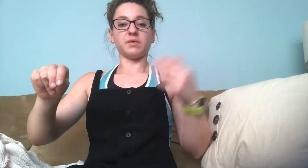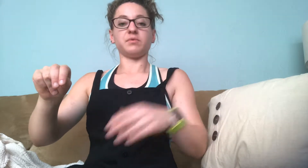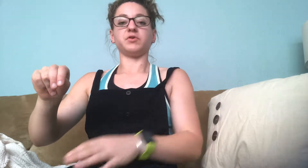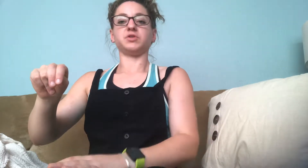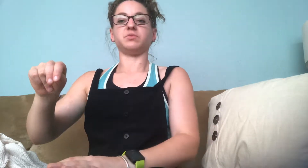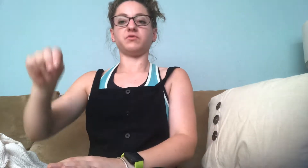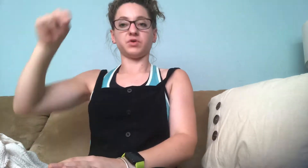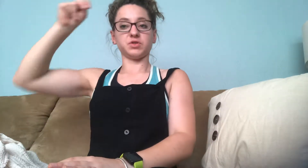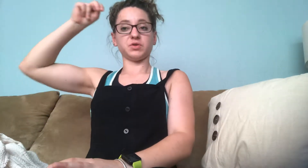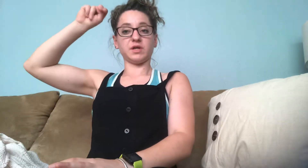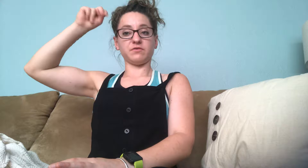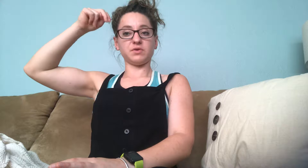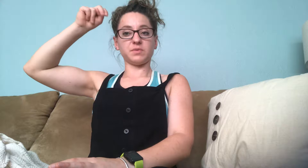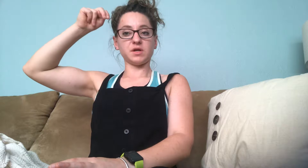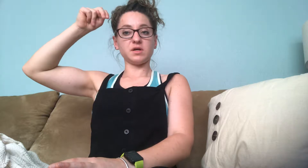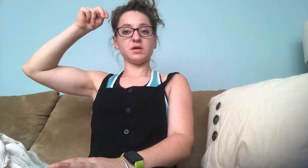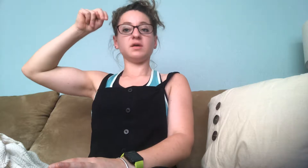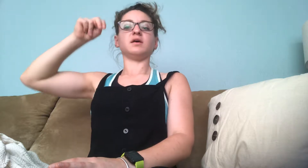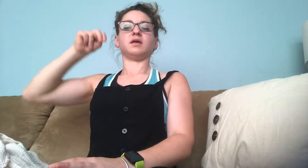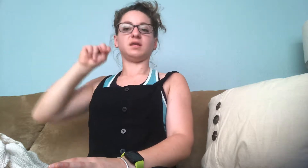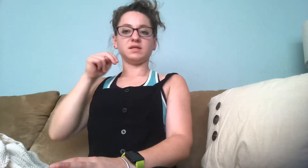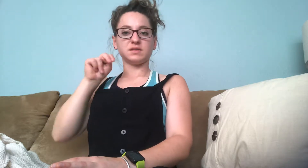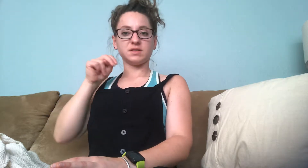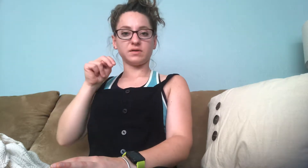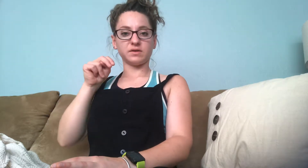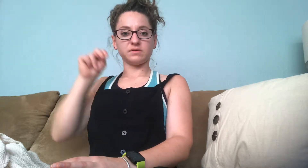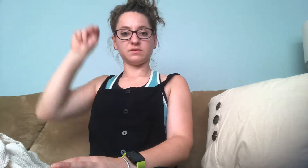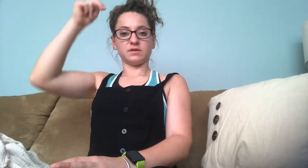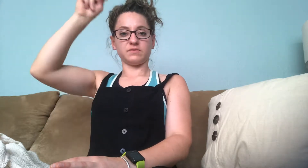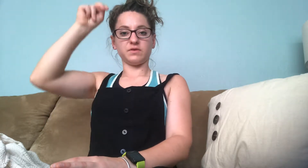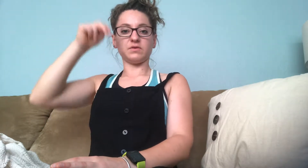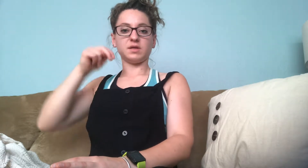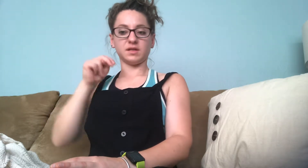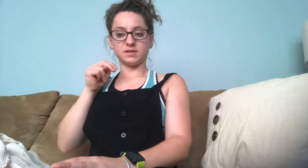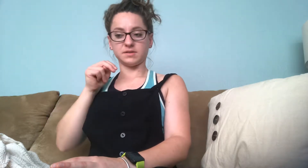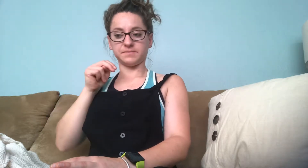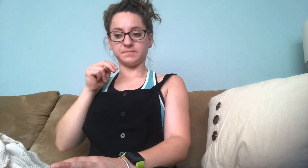I referred to before. So nephew up here, and niece is down here. Nephew, niece.